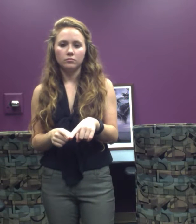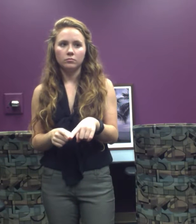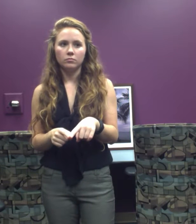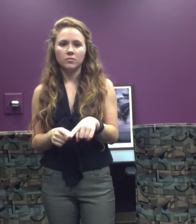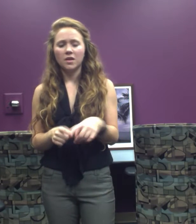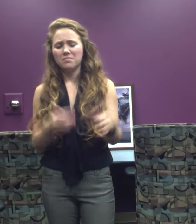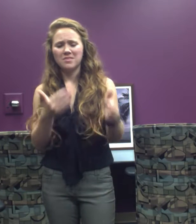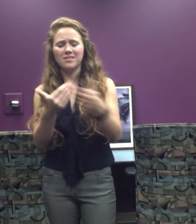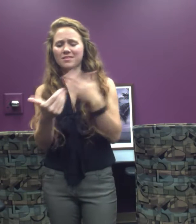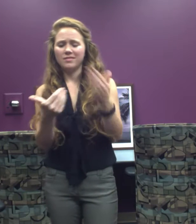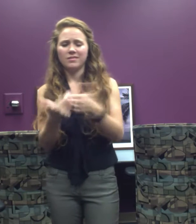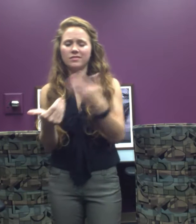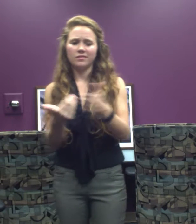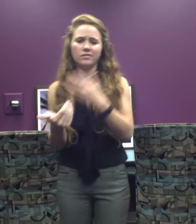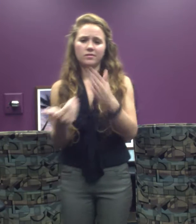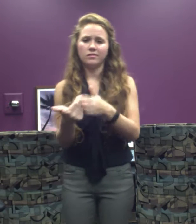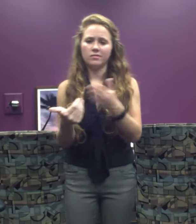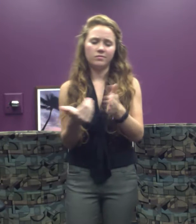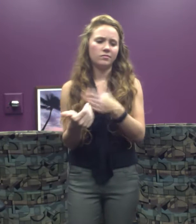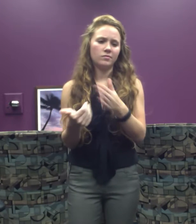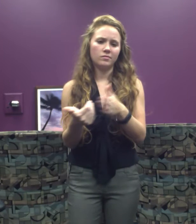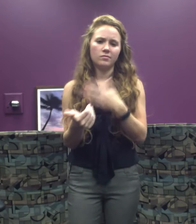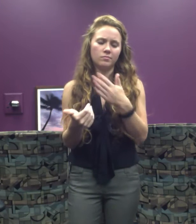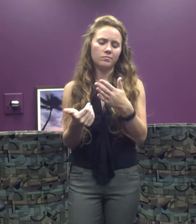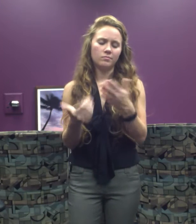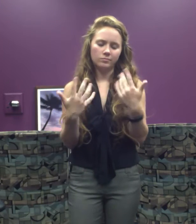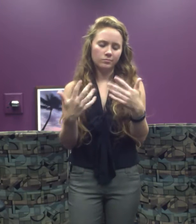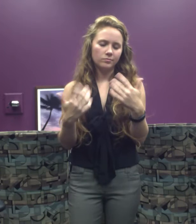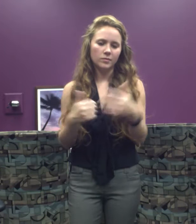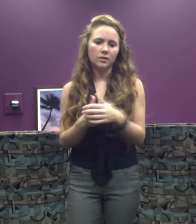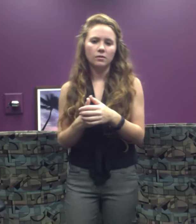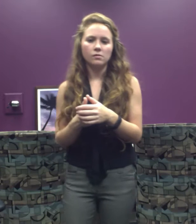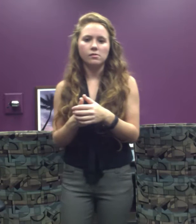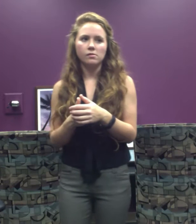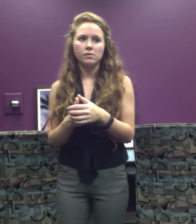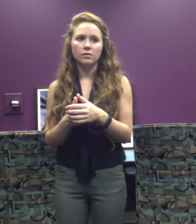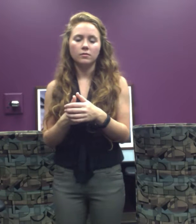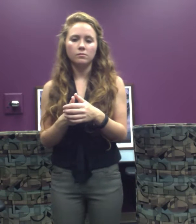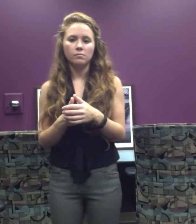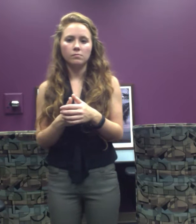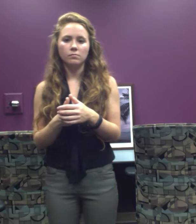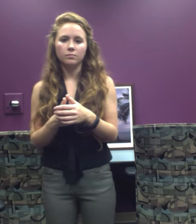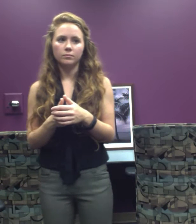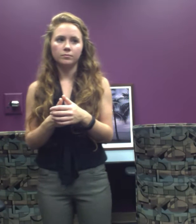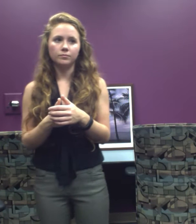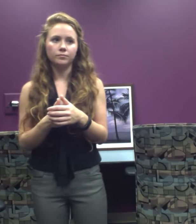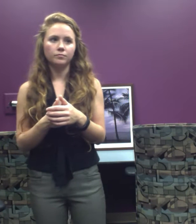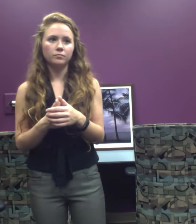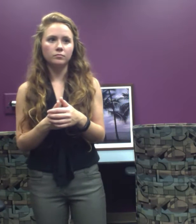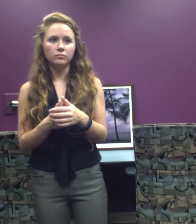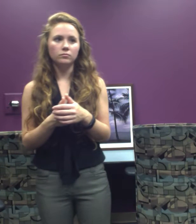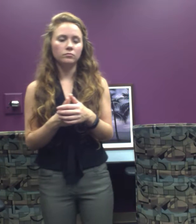easy. Since this is eye level, what you can do very, very easily is simply also measure in 2 inches here and